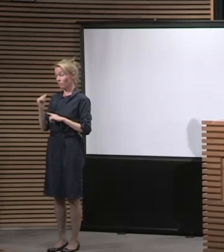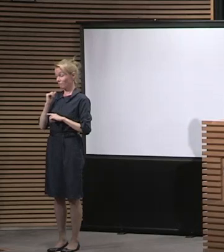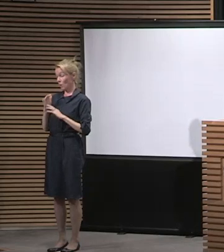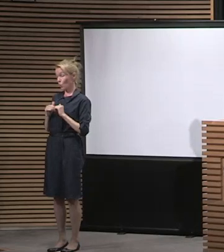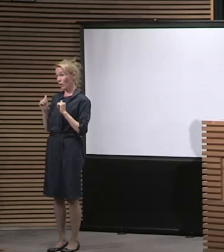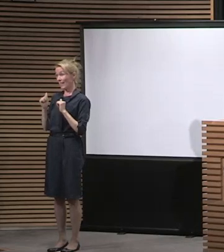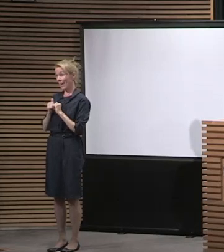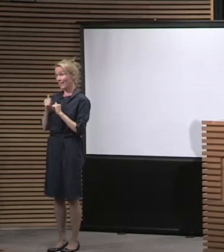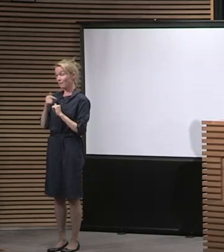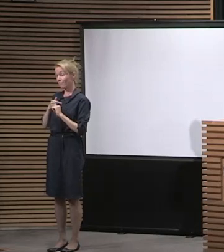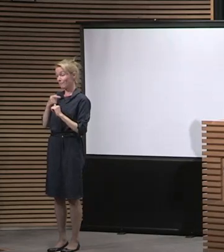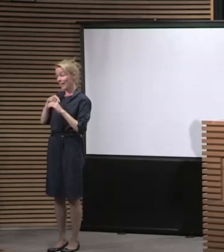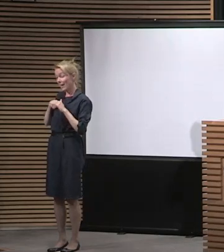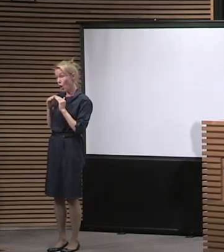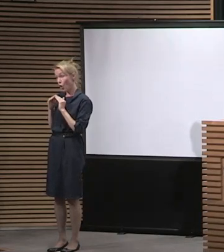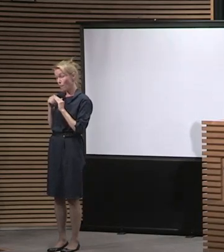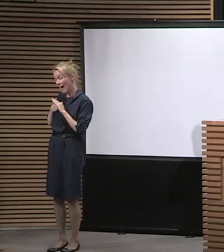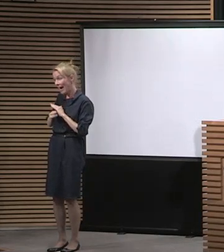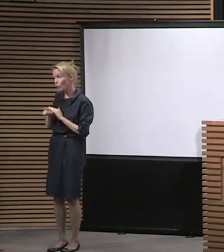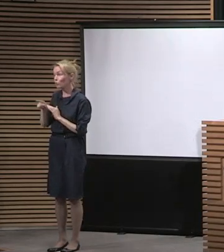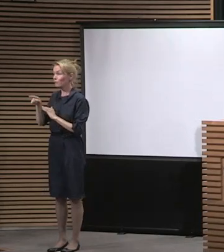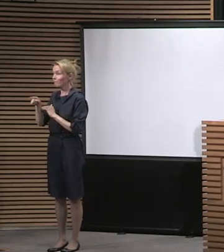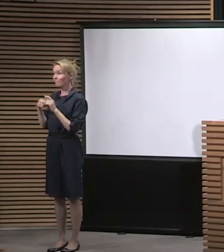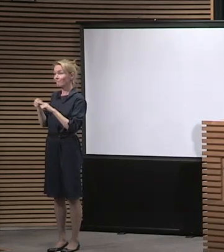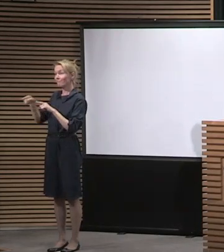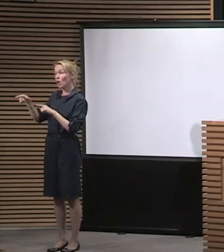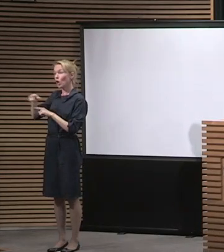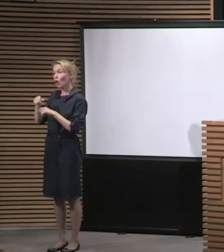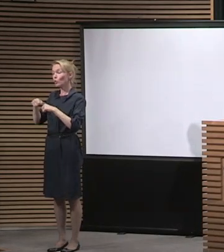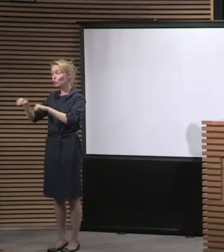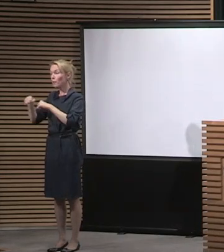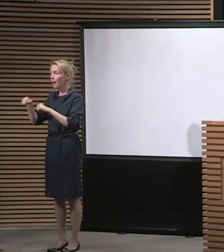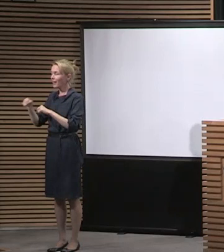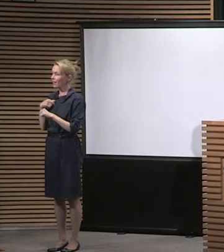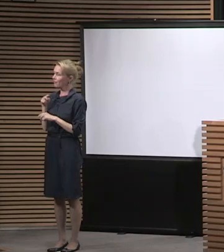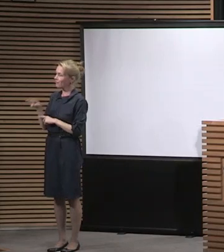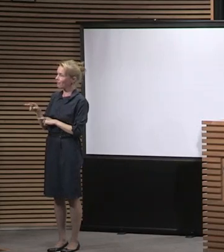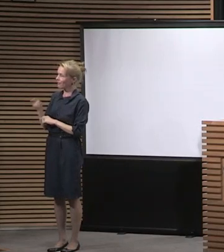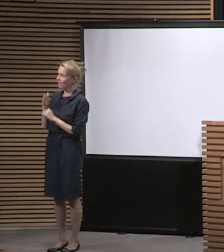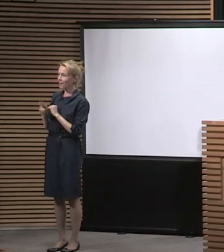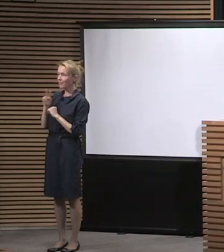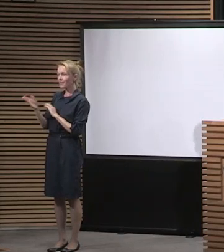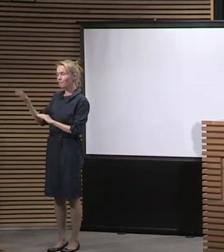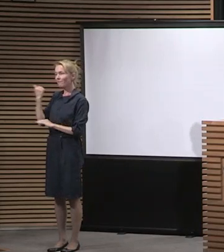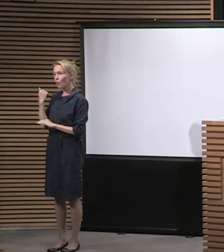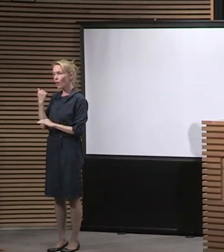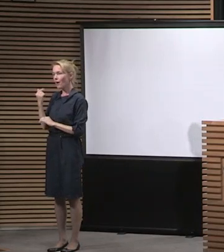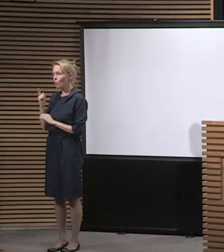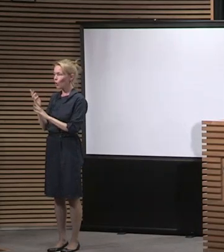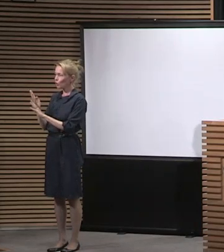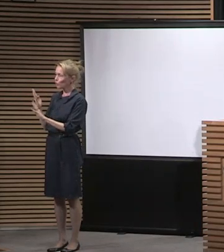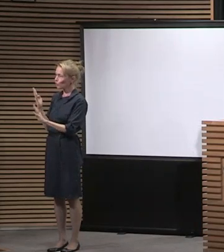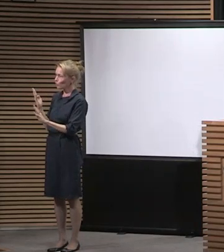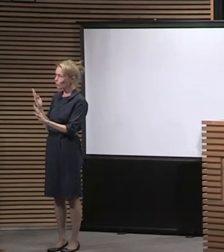of my work-home bubble this Saturday. At my local supermarket, people were doing something most of us have never had to do in our lifetimes: